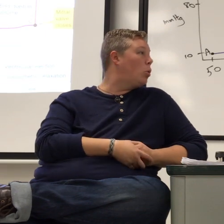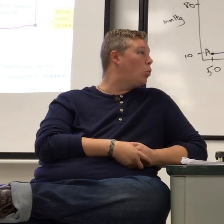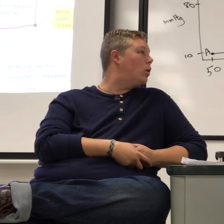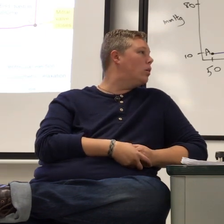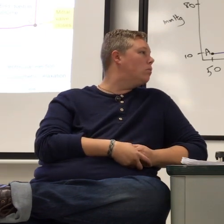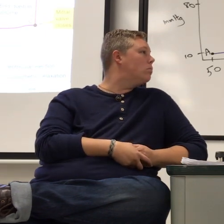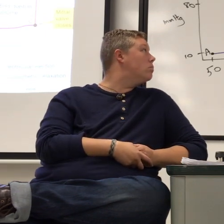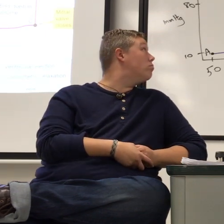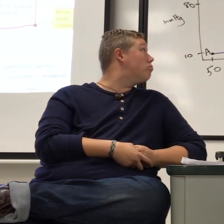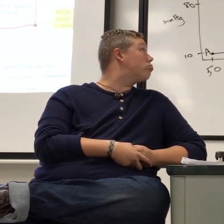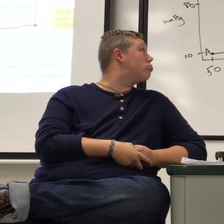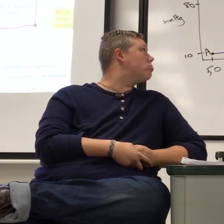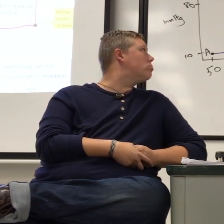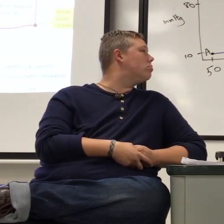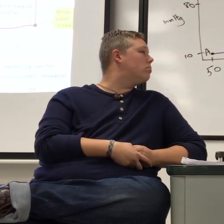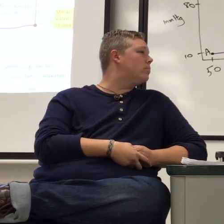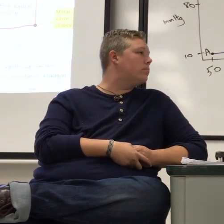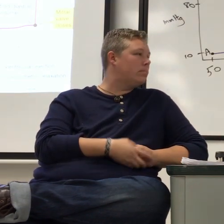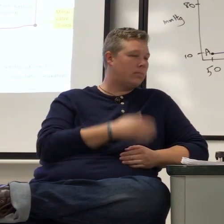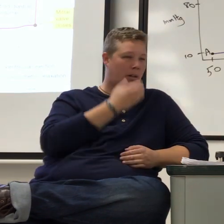contraction.